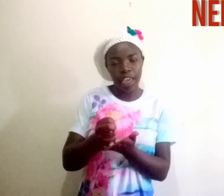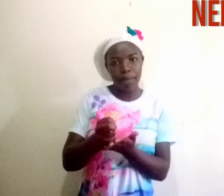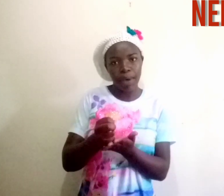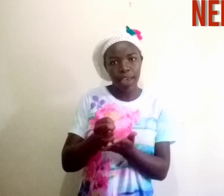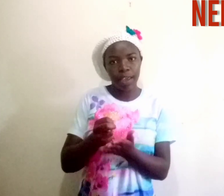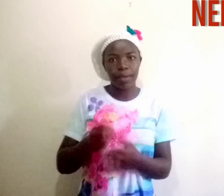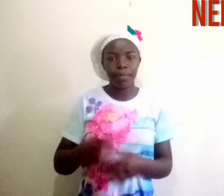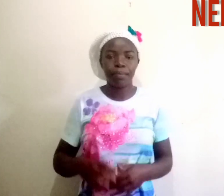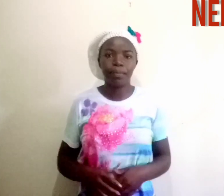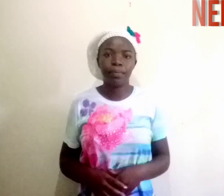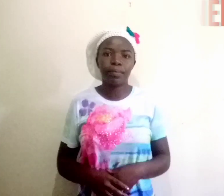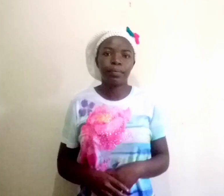Nehemiah.